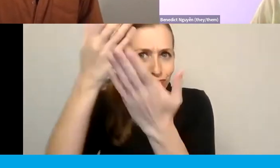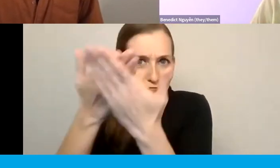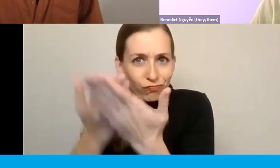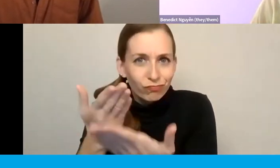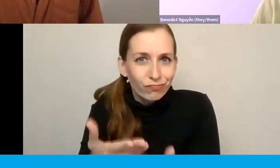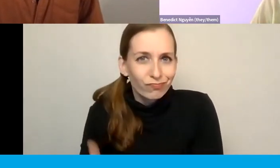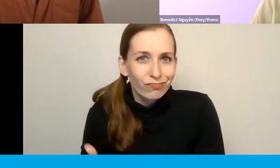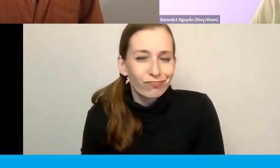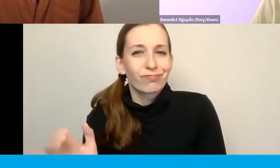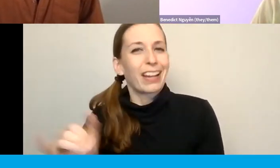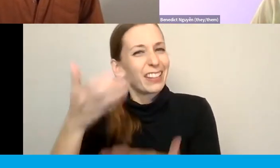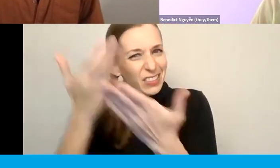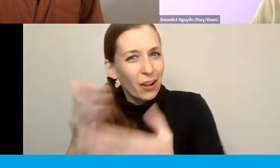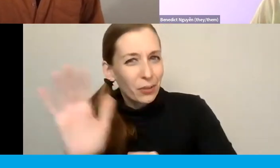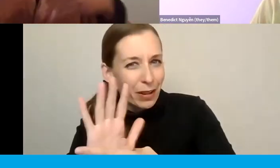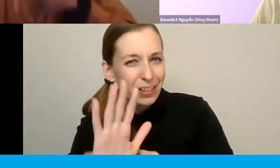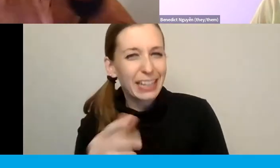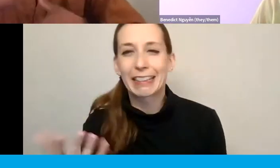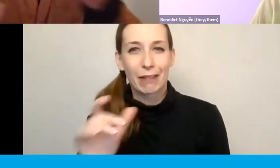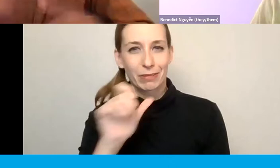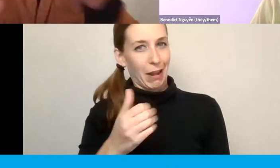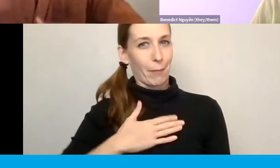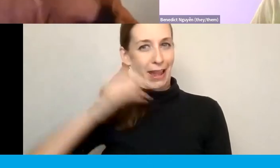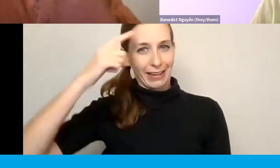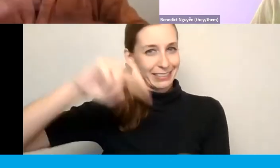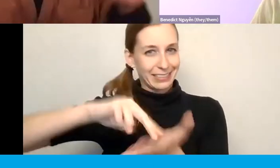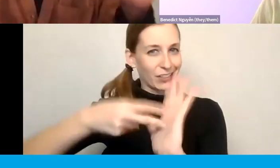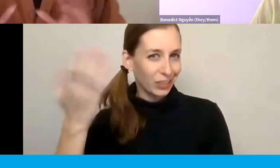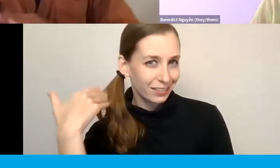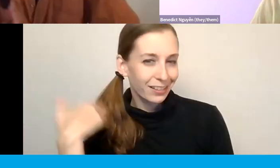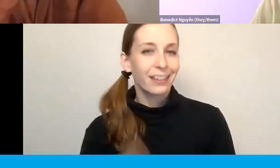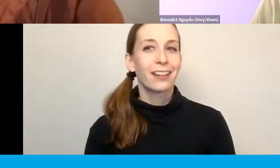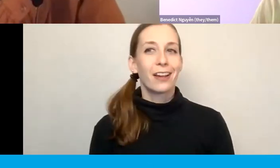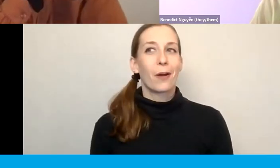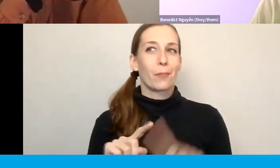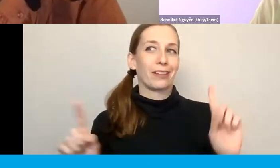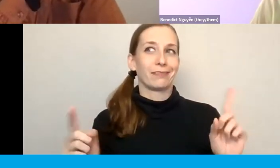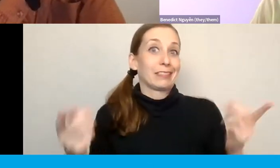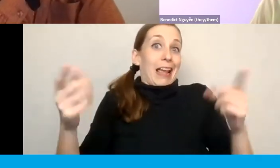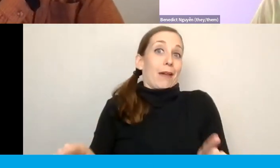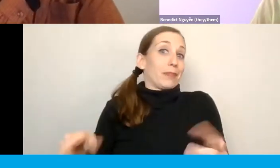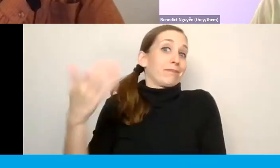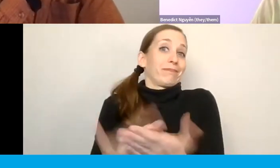documentary, but that's sort of where we landed, and we can get into that a little bit more later.